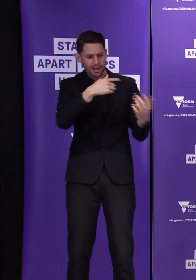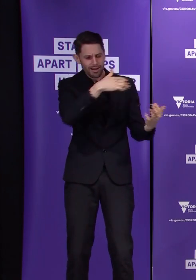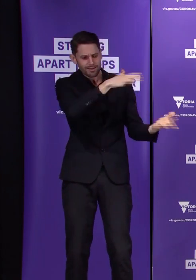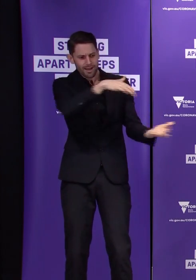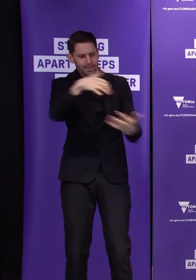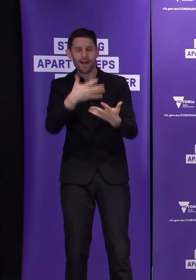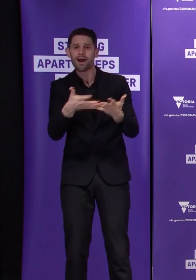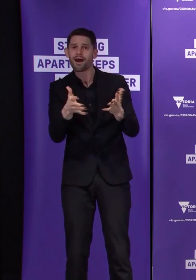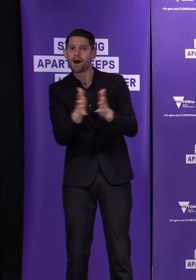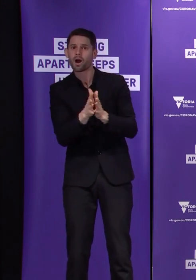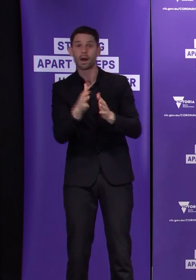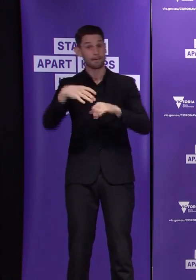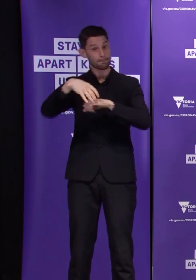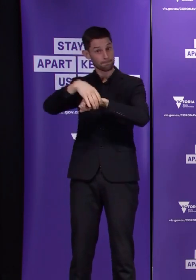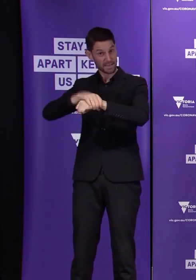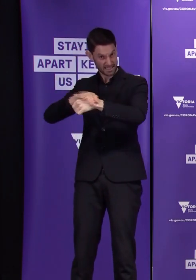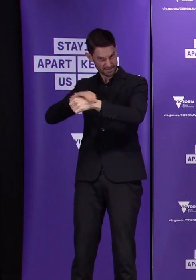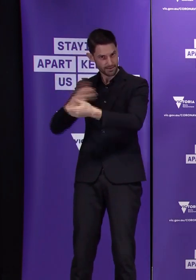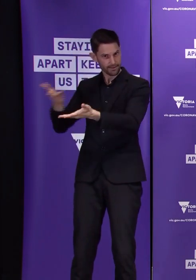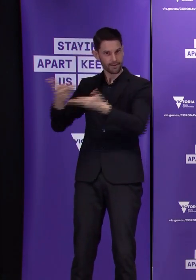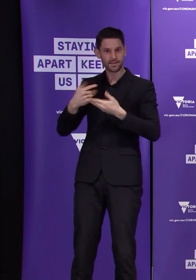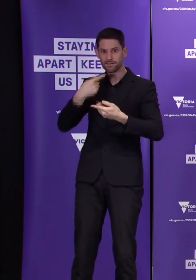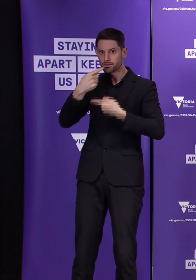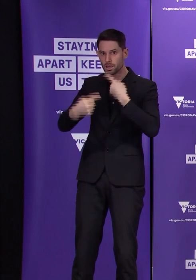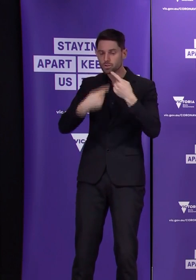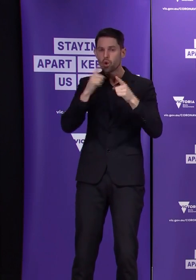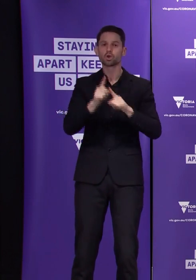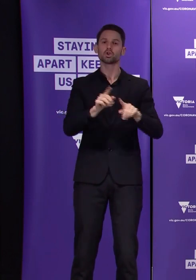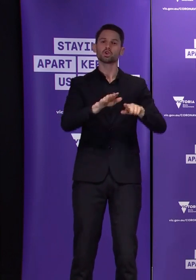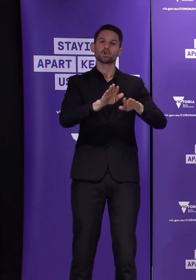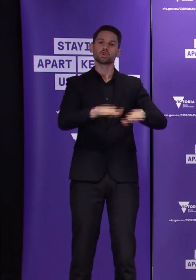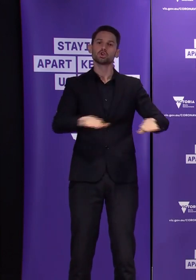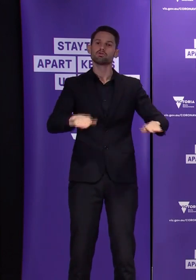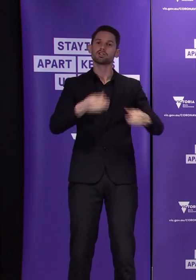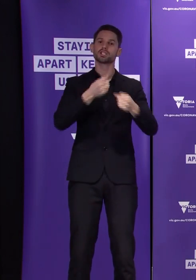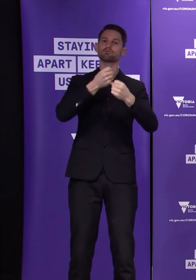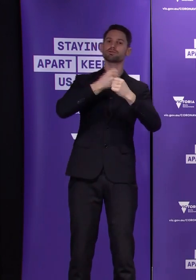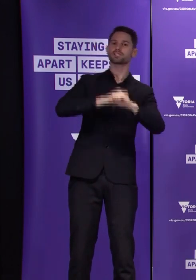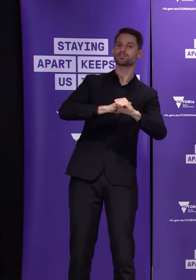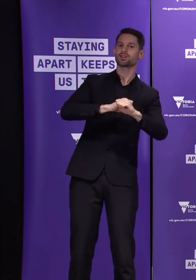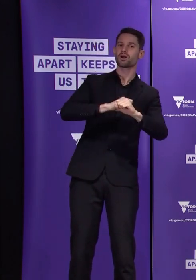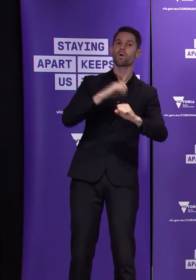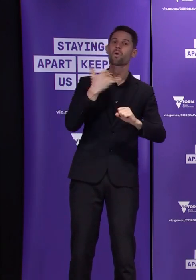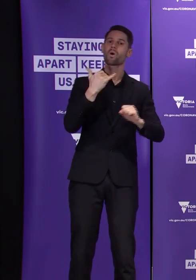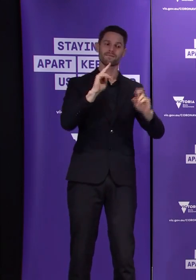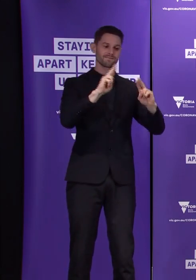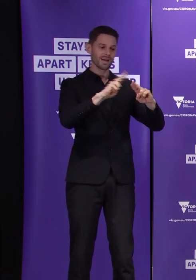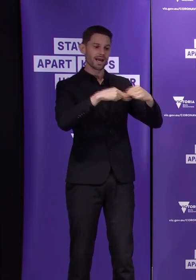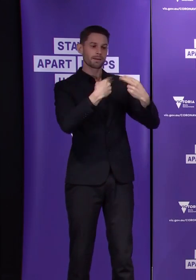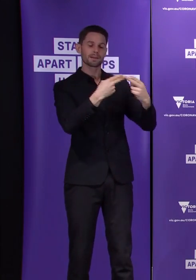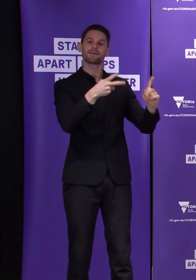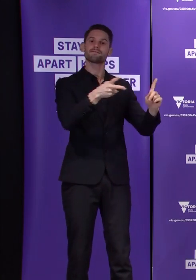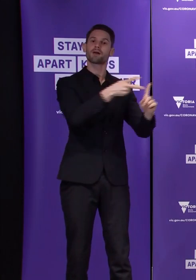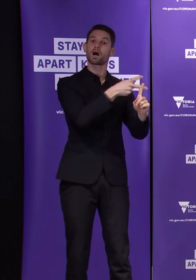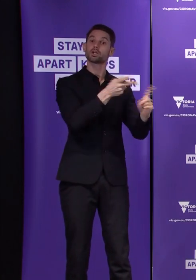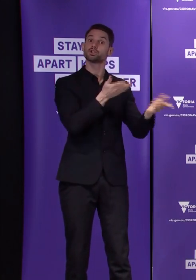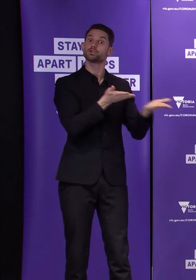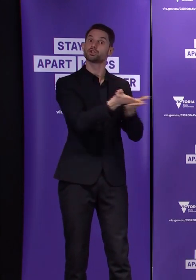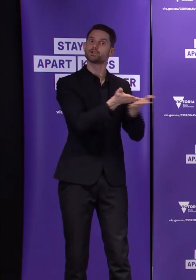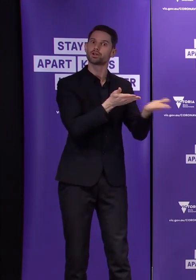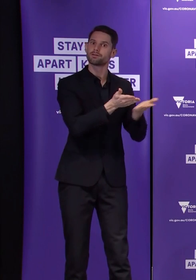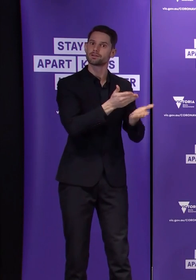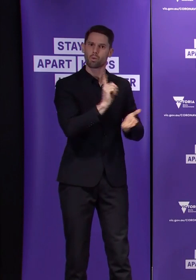only avenue. We've also got child protection services, specialist family violence services, and others. So what we've been seeking to